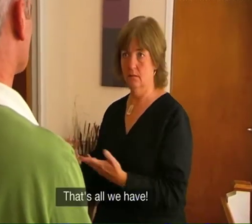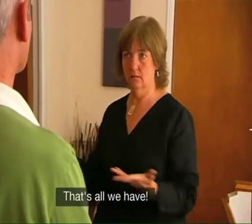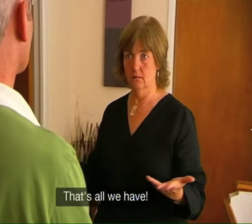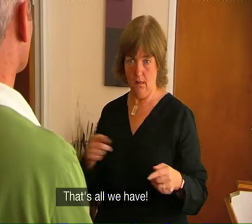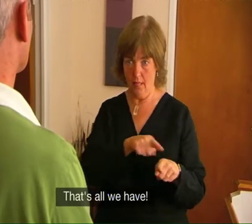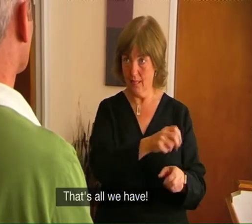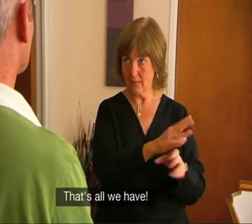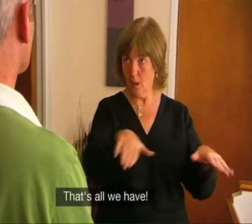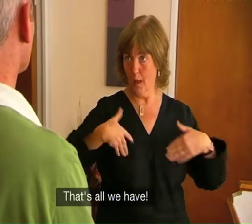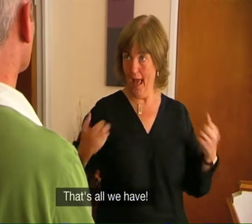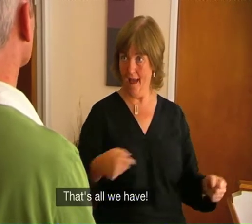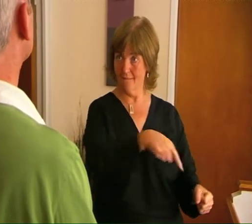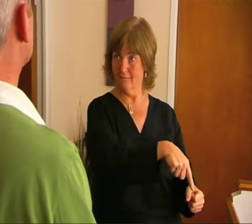That's all we have.